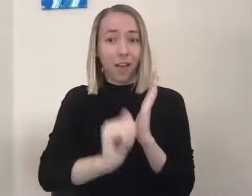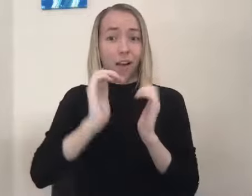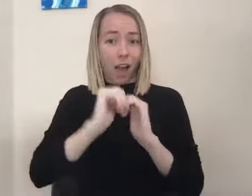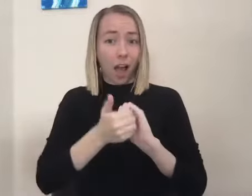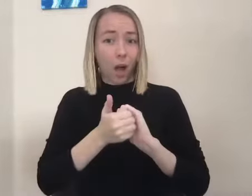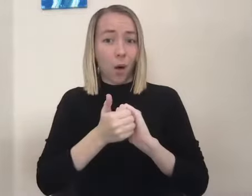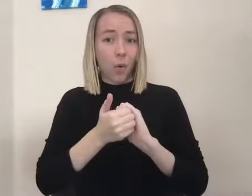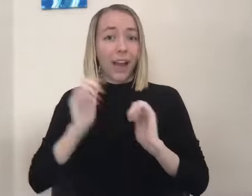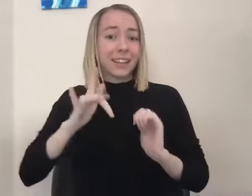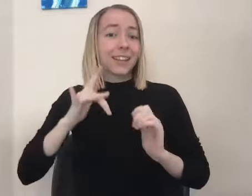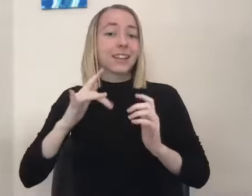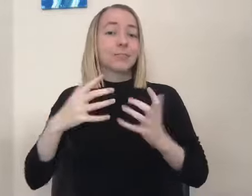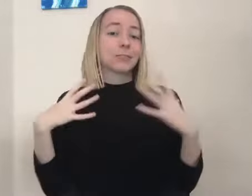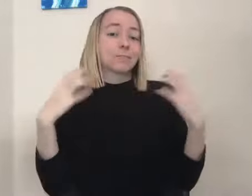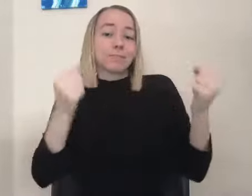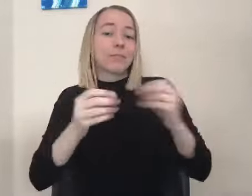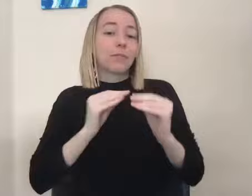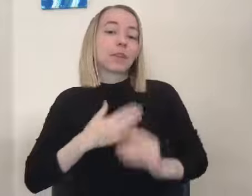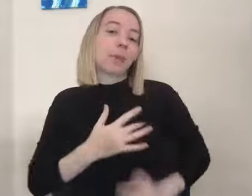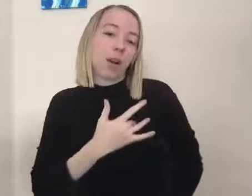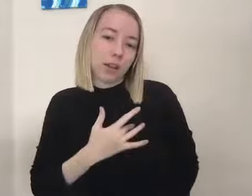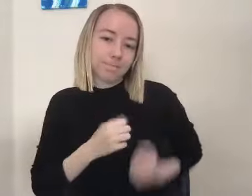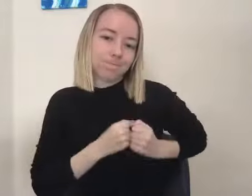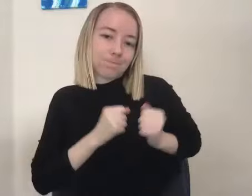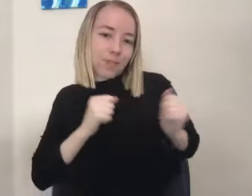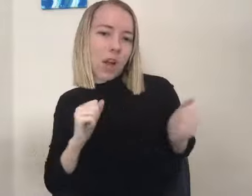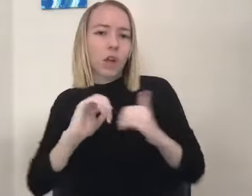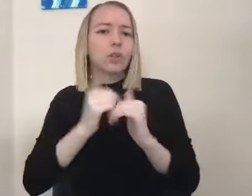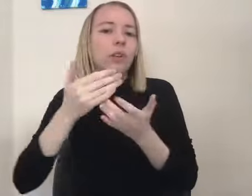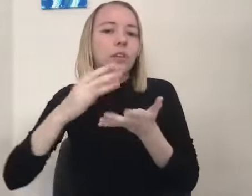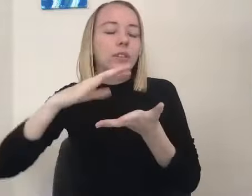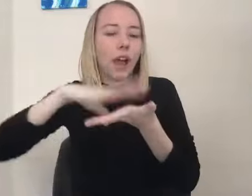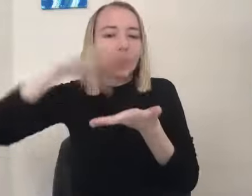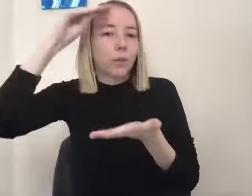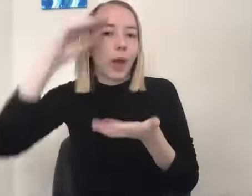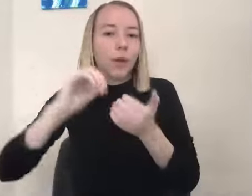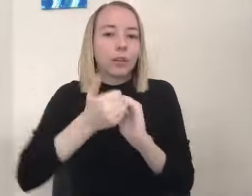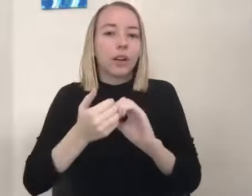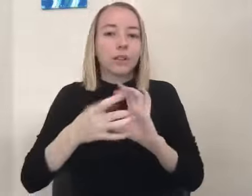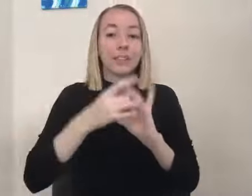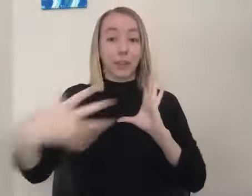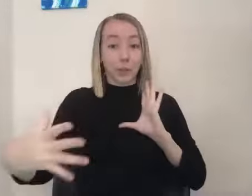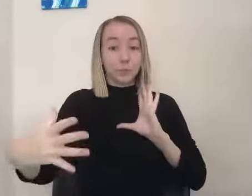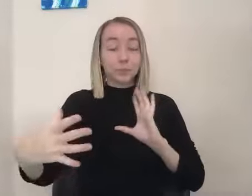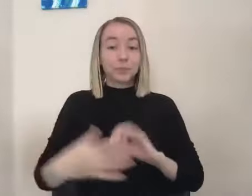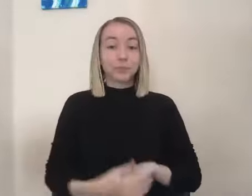only teaching me. He was teaching me, do you know, I say every day's a school day. He was teaching me about getting right into my soul, about healing my